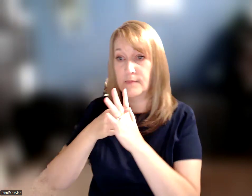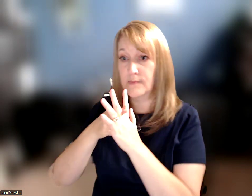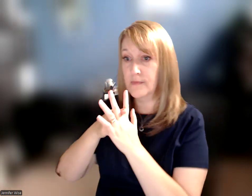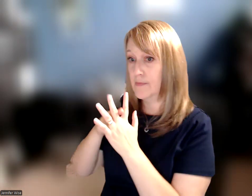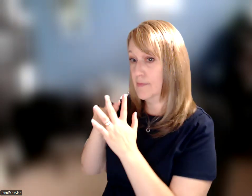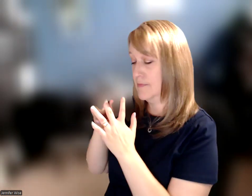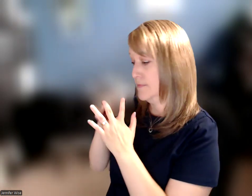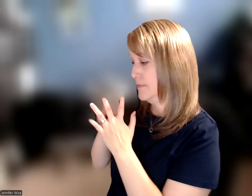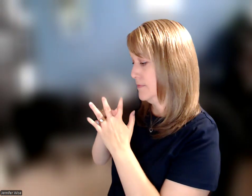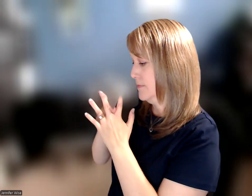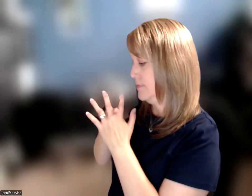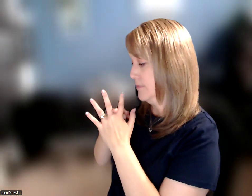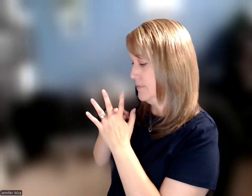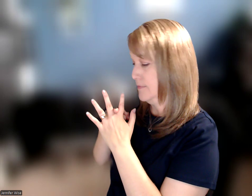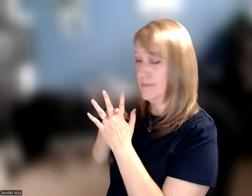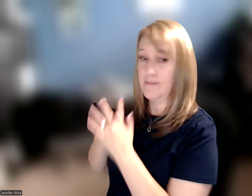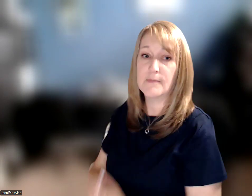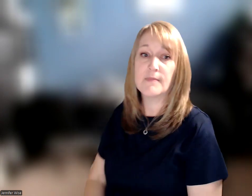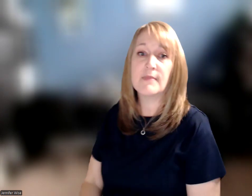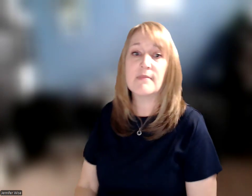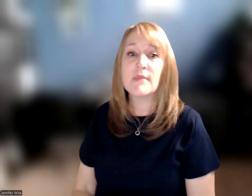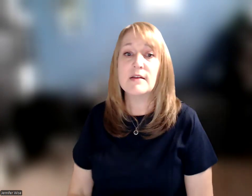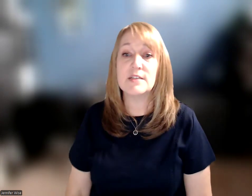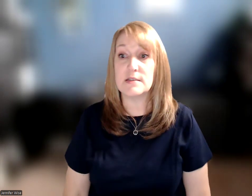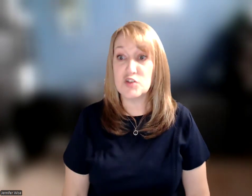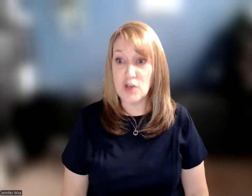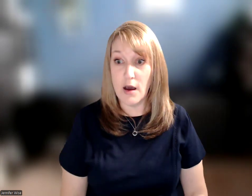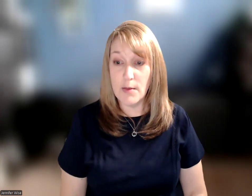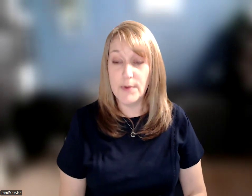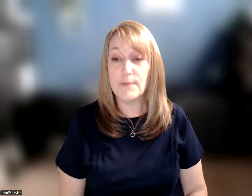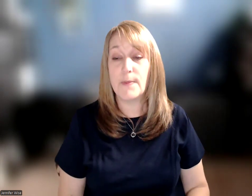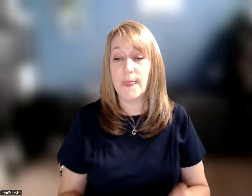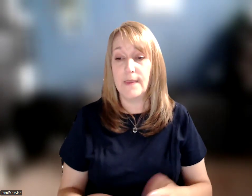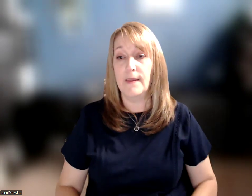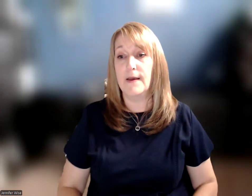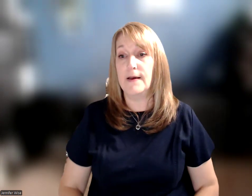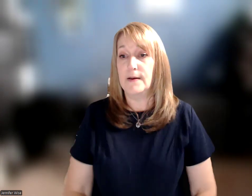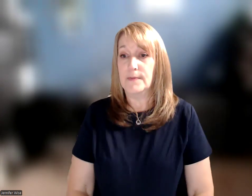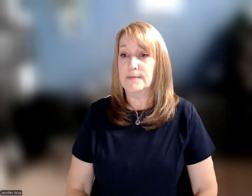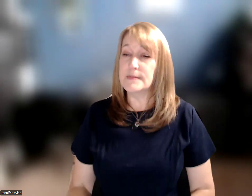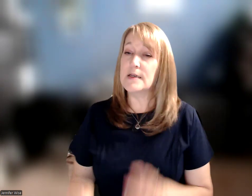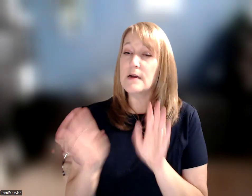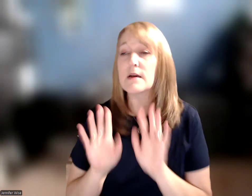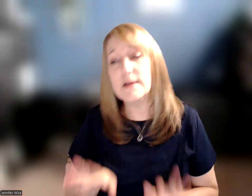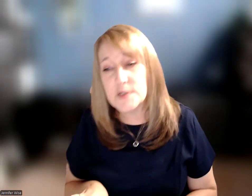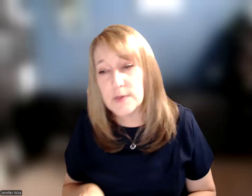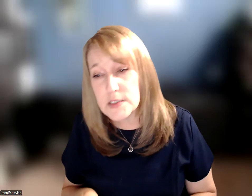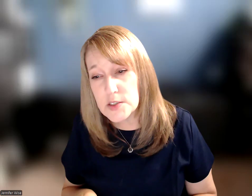To stop, There are kind of two ways to show